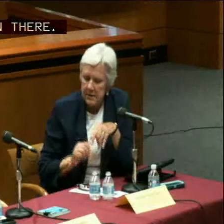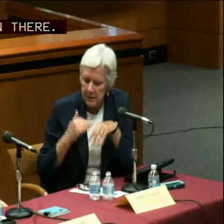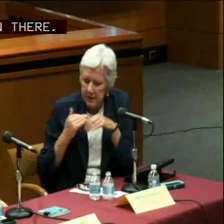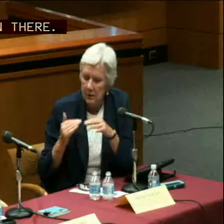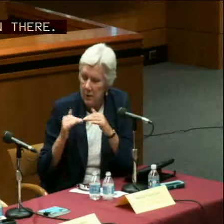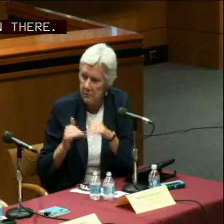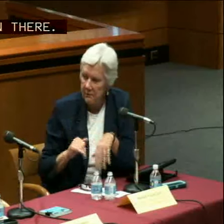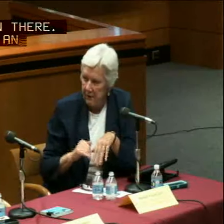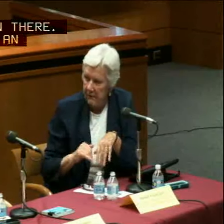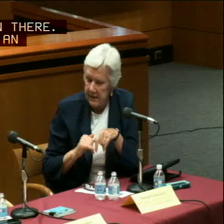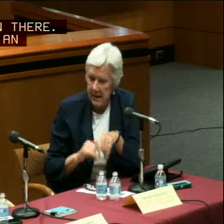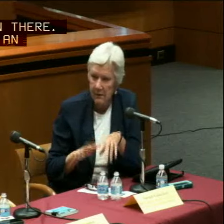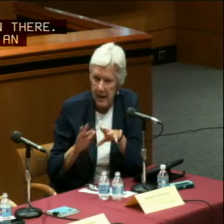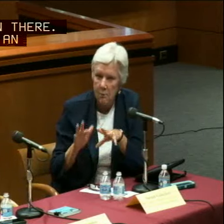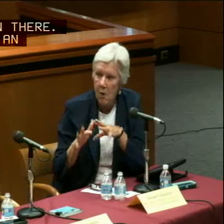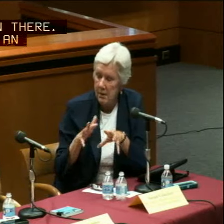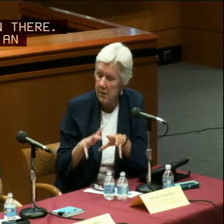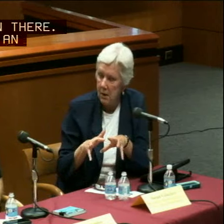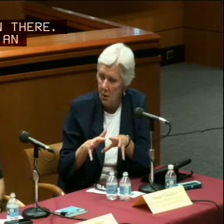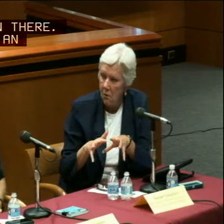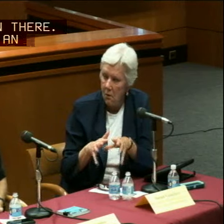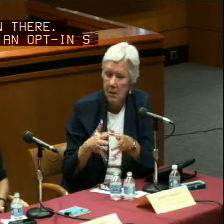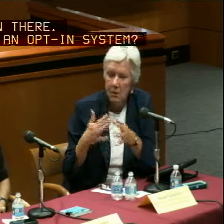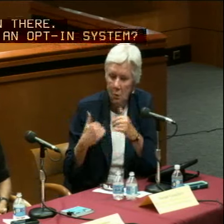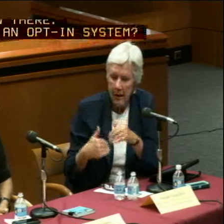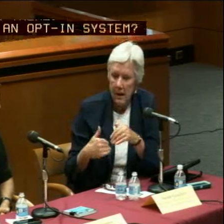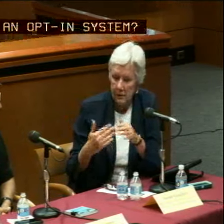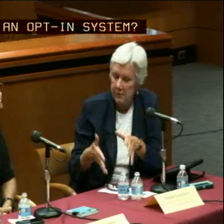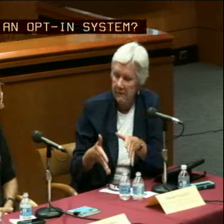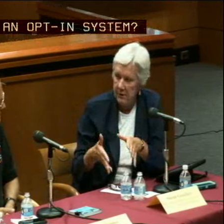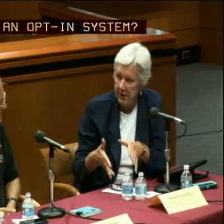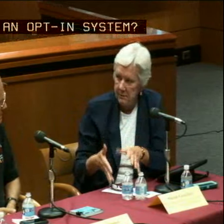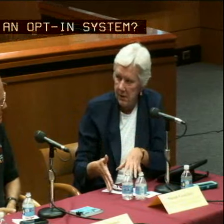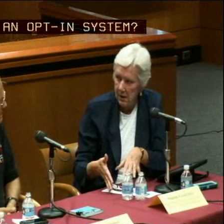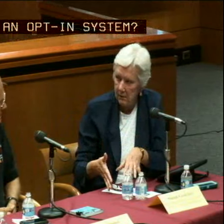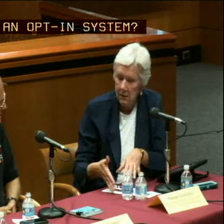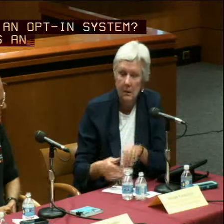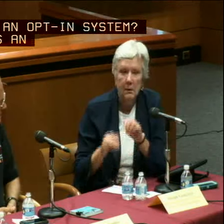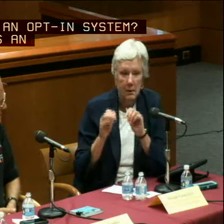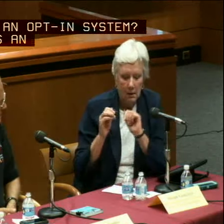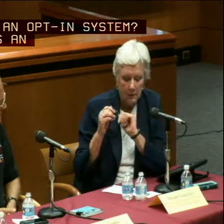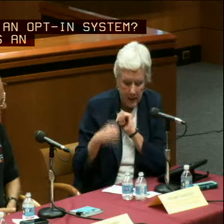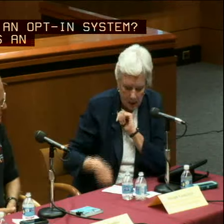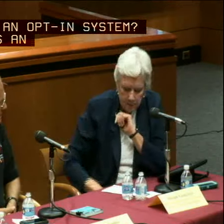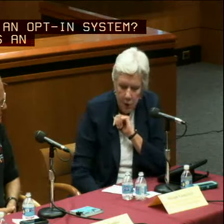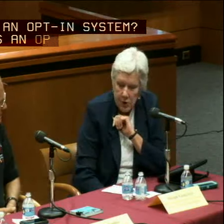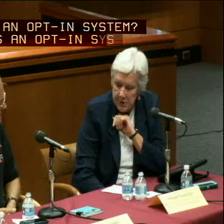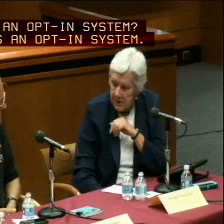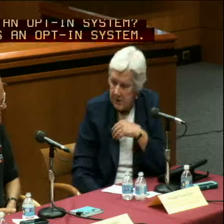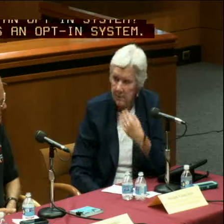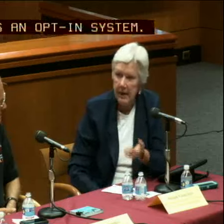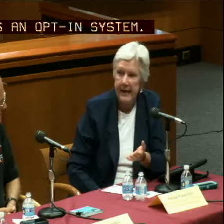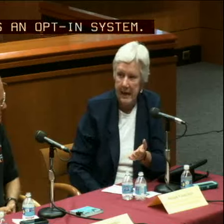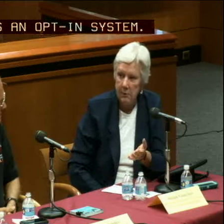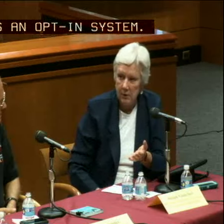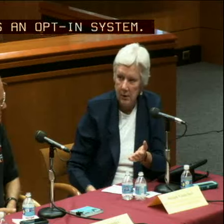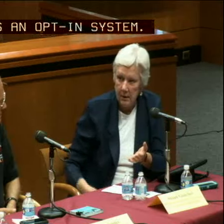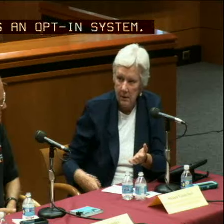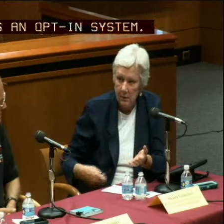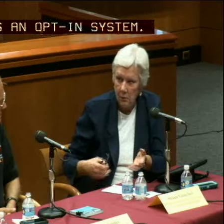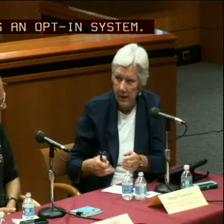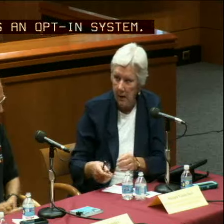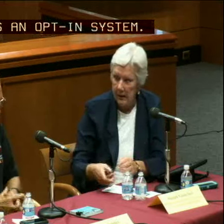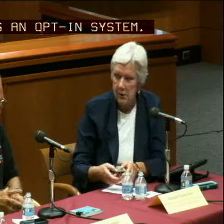you to send me alerts for Fairfax County. I want to know where the traffic jams are. Okay, on a push system like Amber